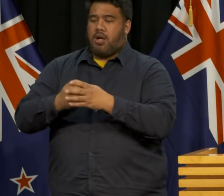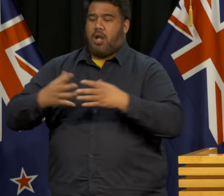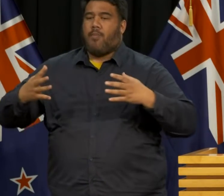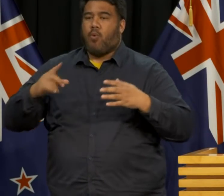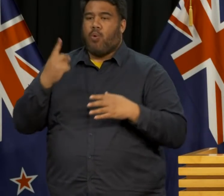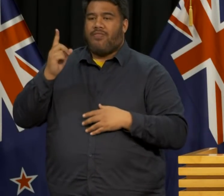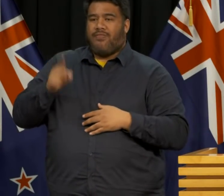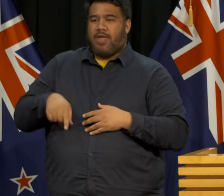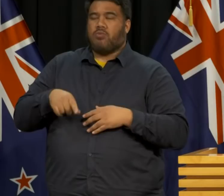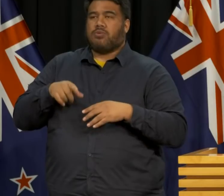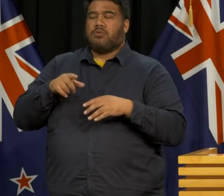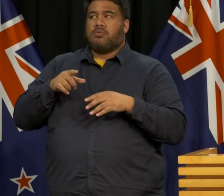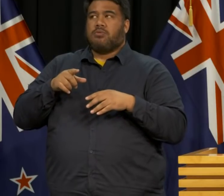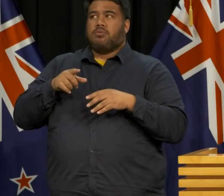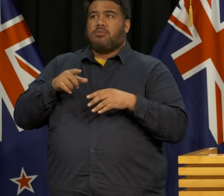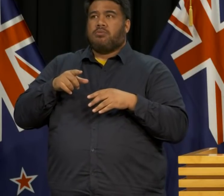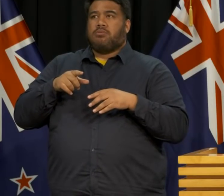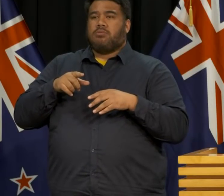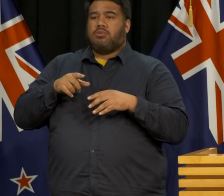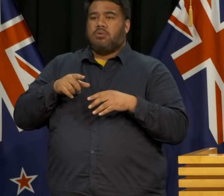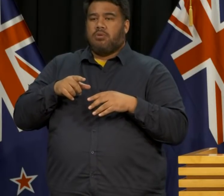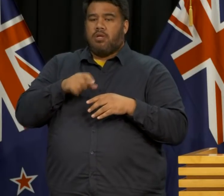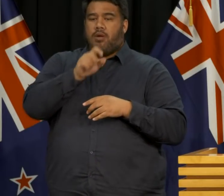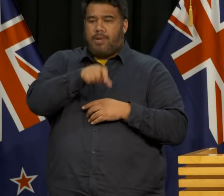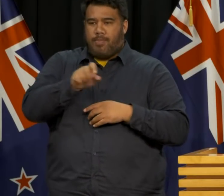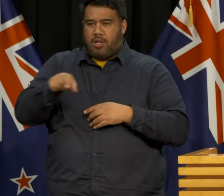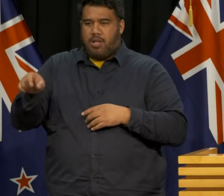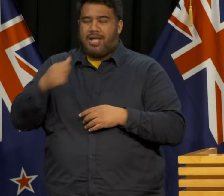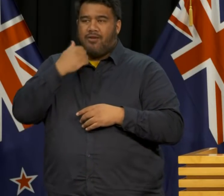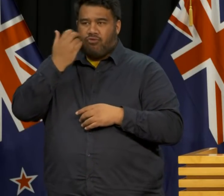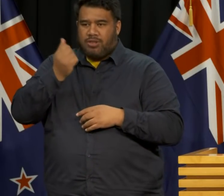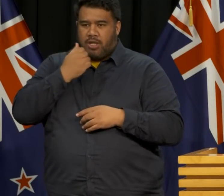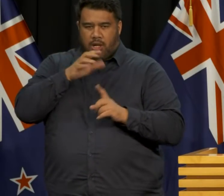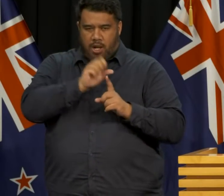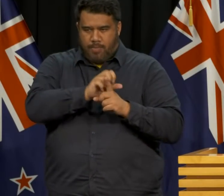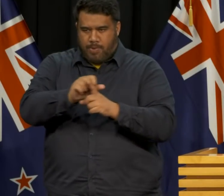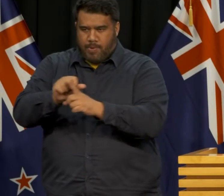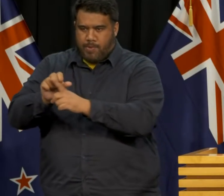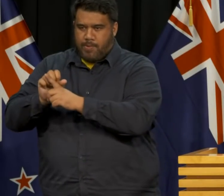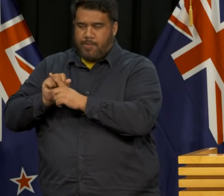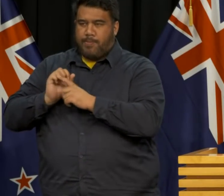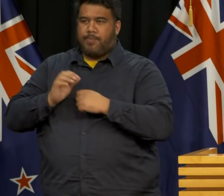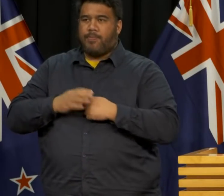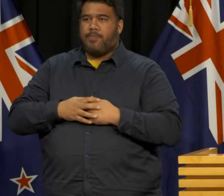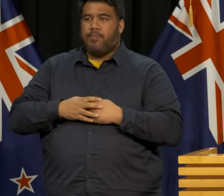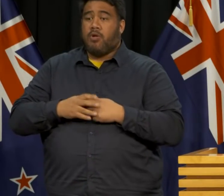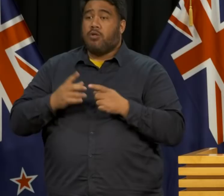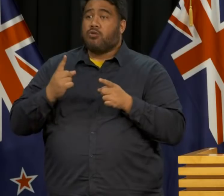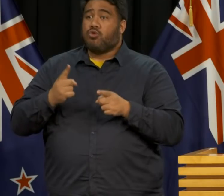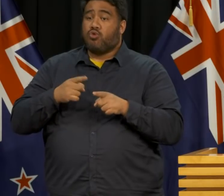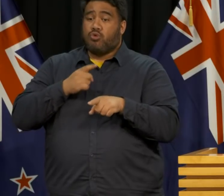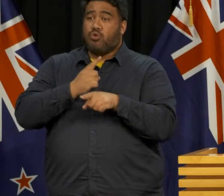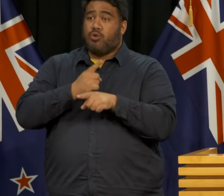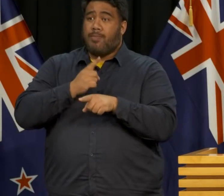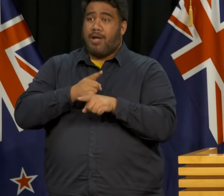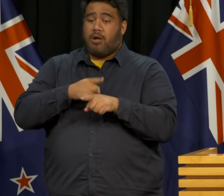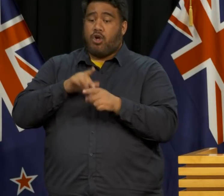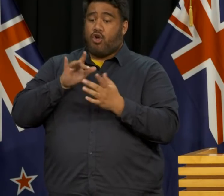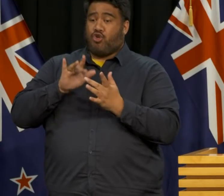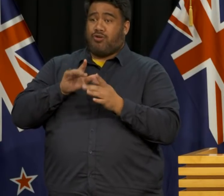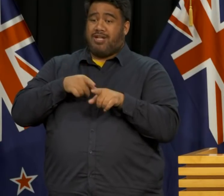1,000 1,000 cases per day. At the moment, the contacts that can